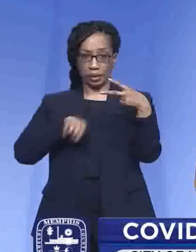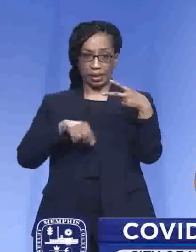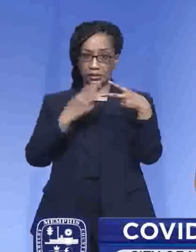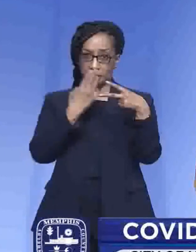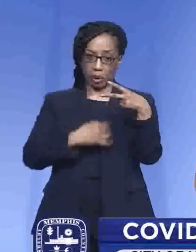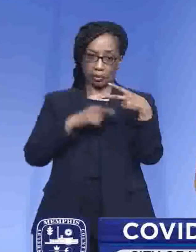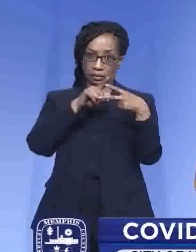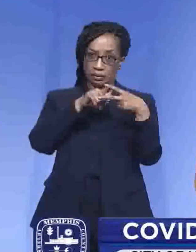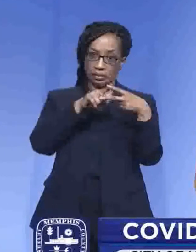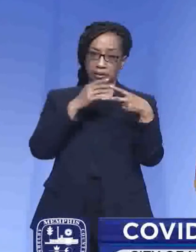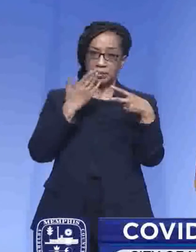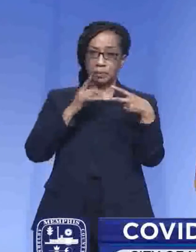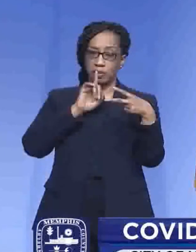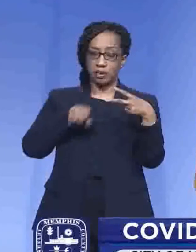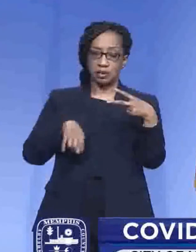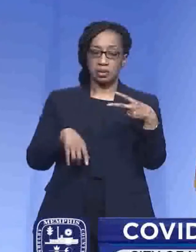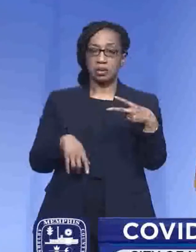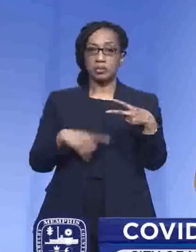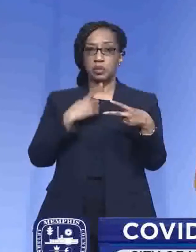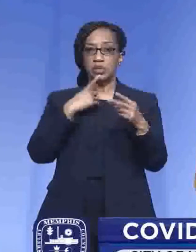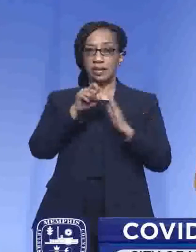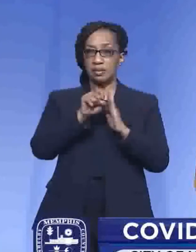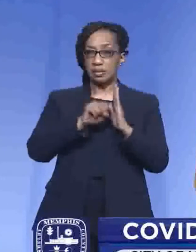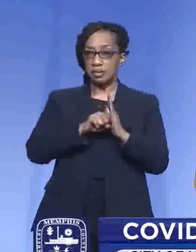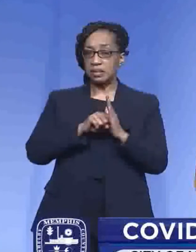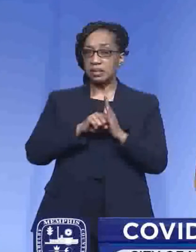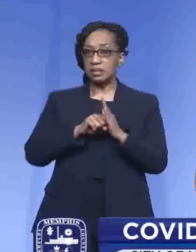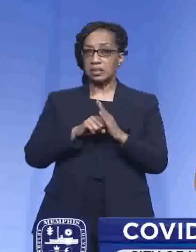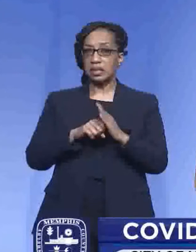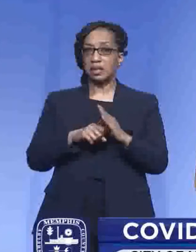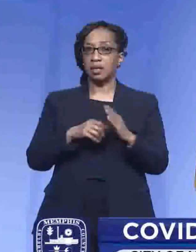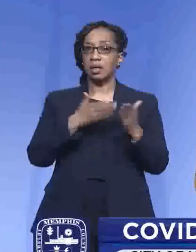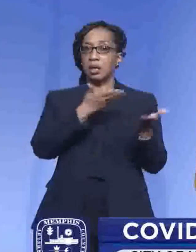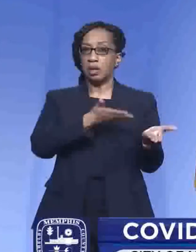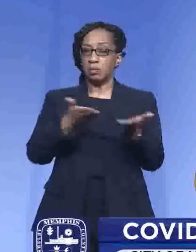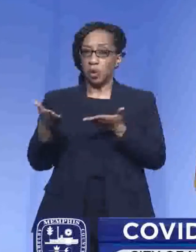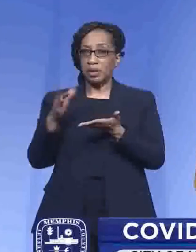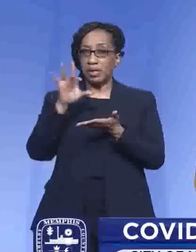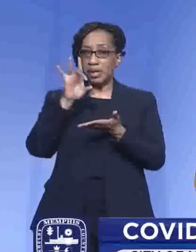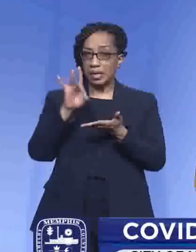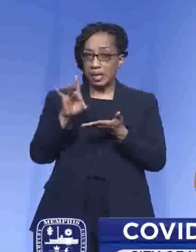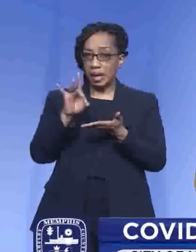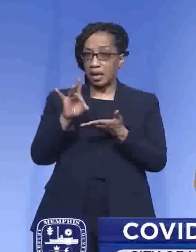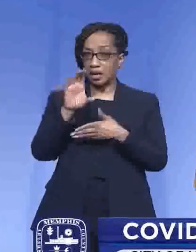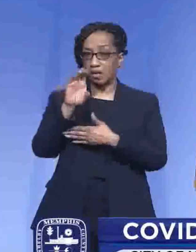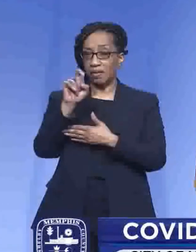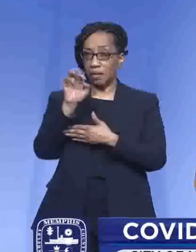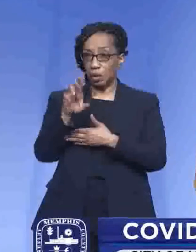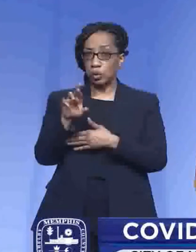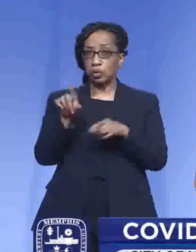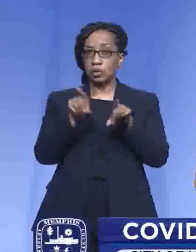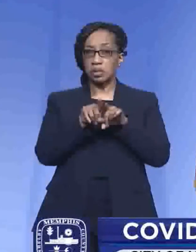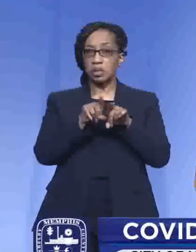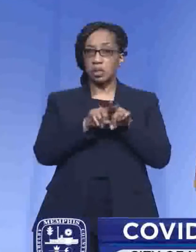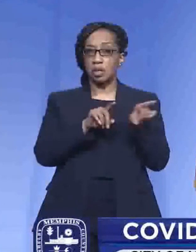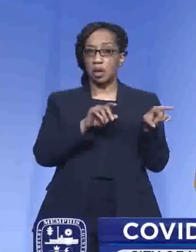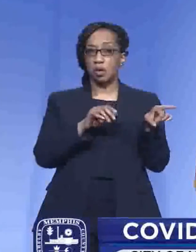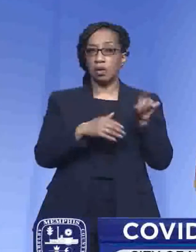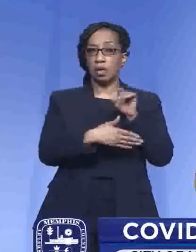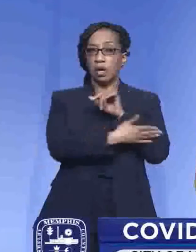the first. You said that the state flew in 8 of those AccuCold coolers and the health department gave y'all 7.